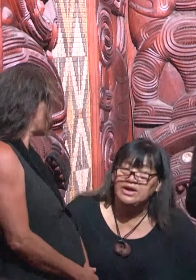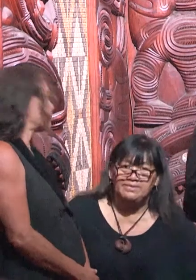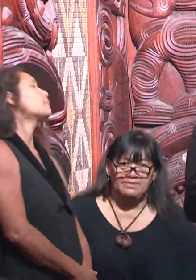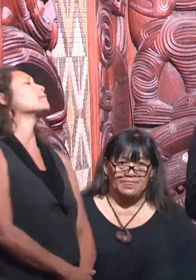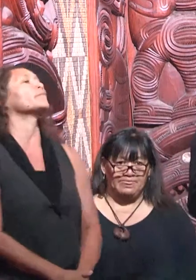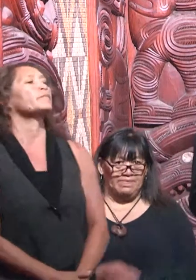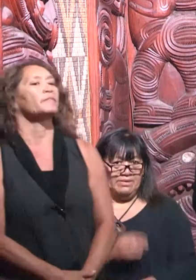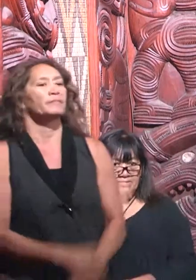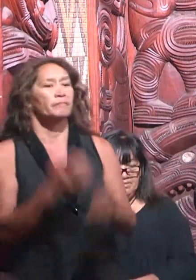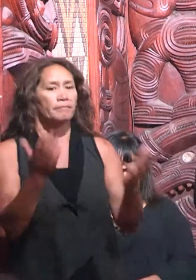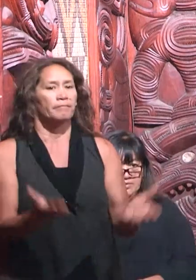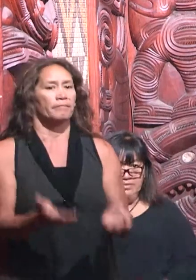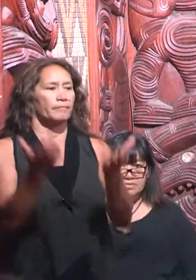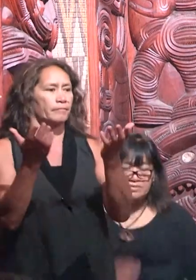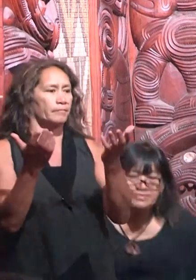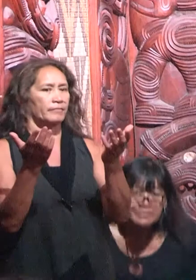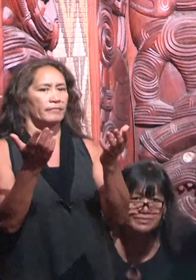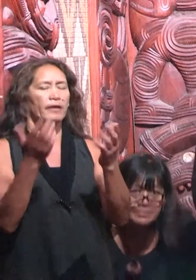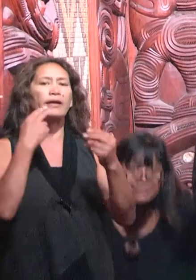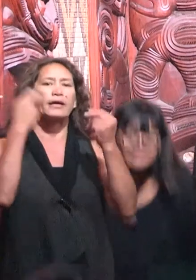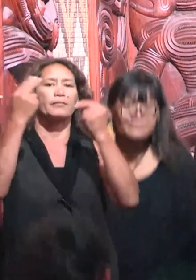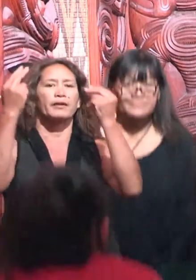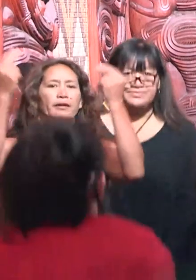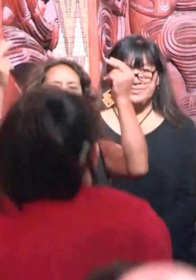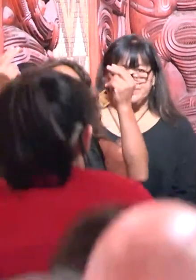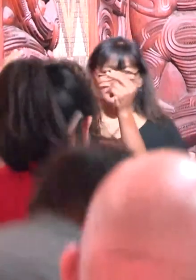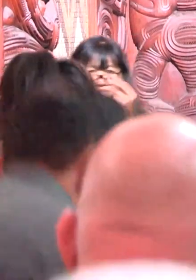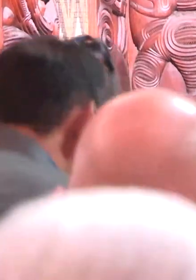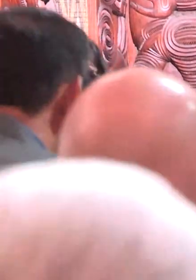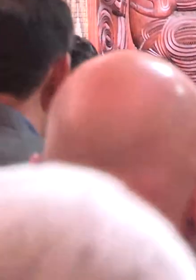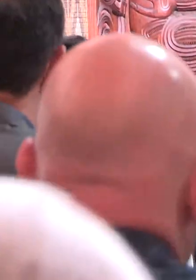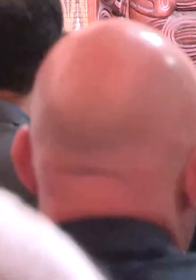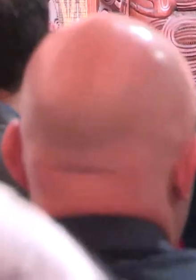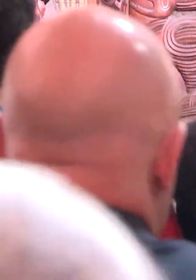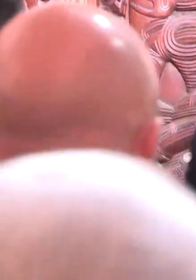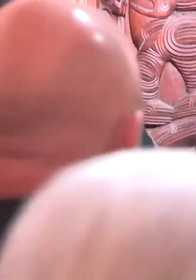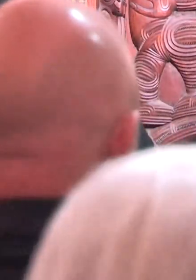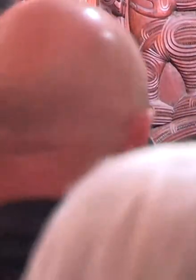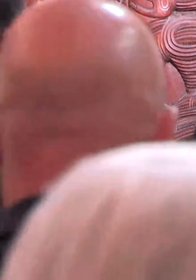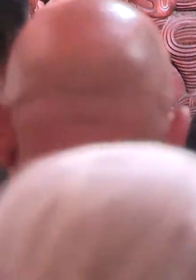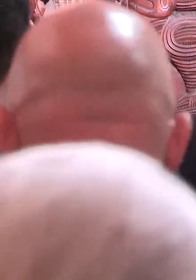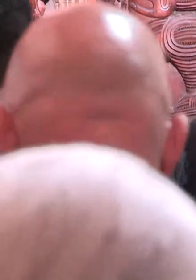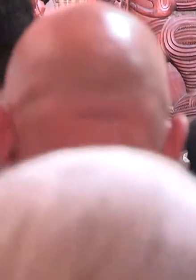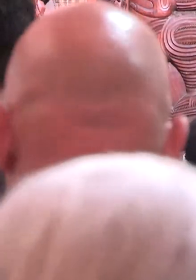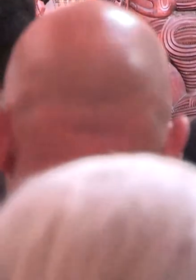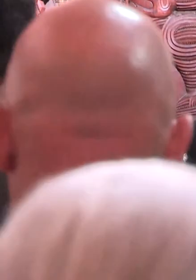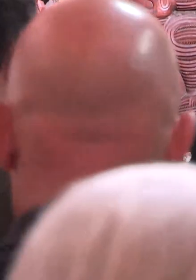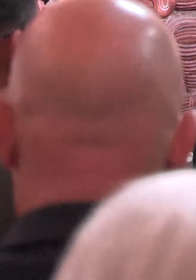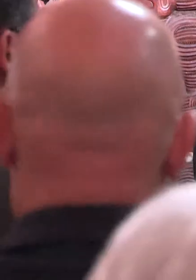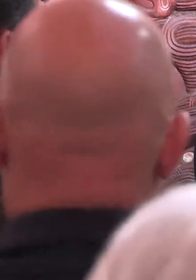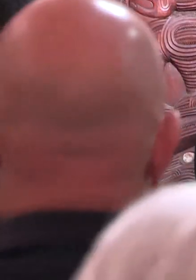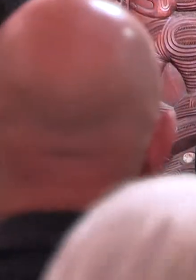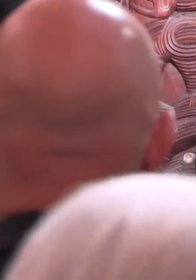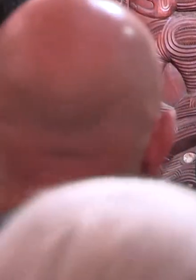We stand now for the himene, and then the blessing by Archbishop Philip. We sing the anthem. At the end of the anthem,